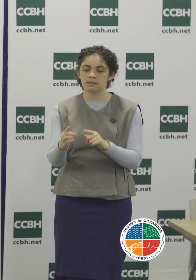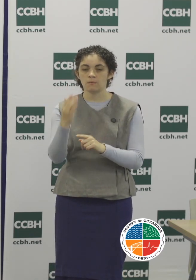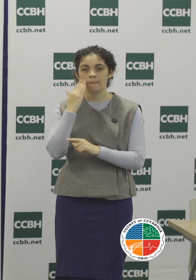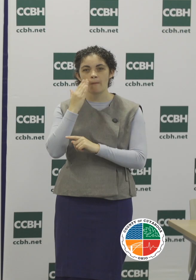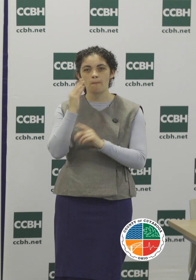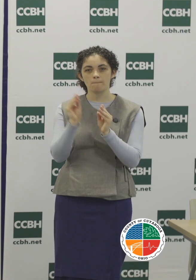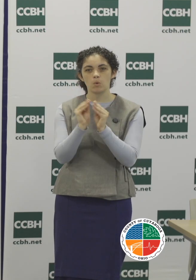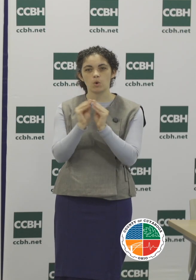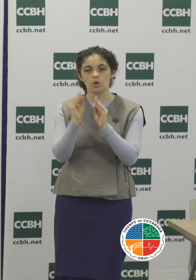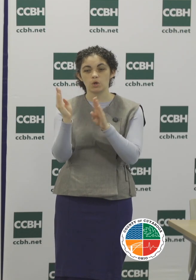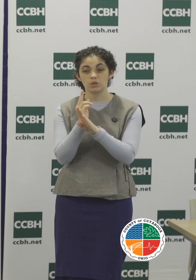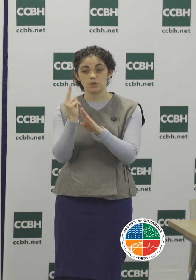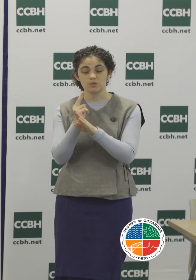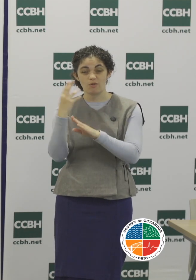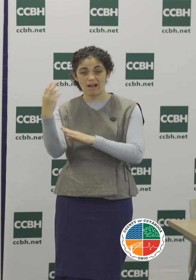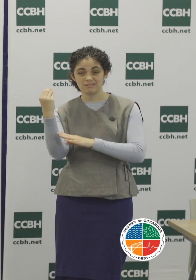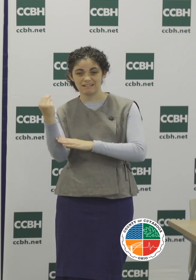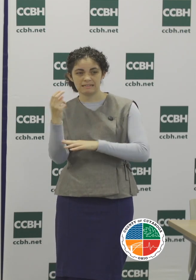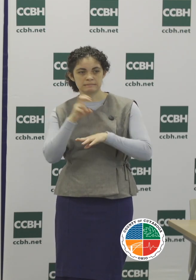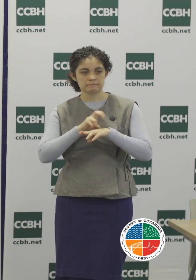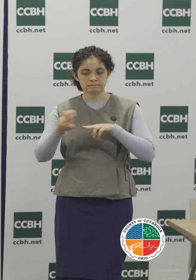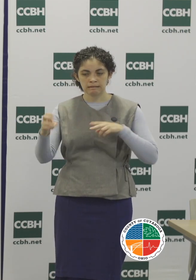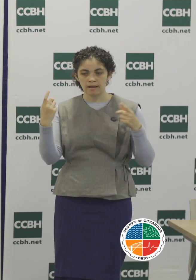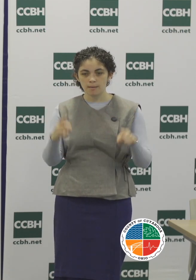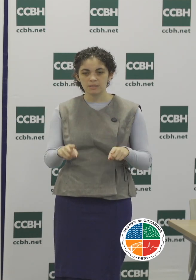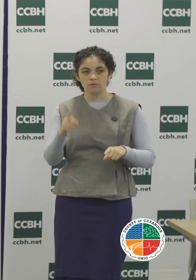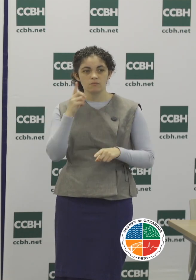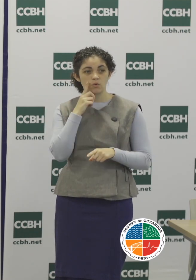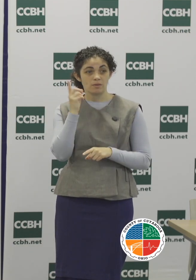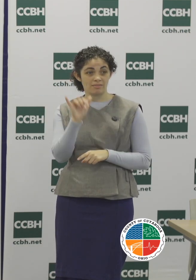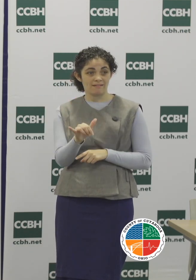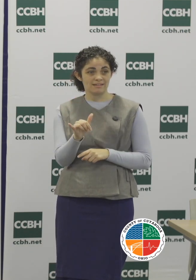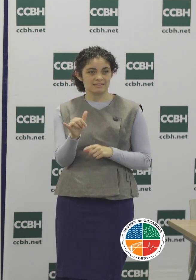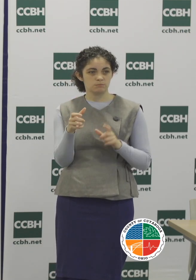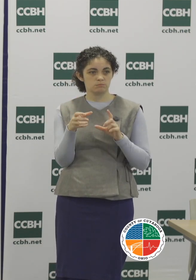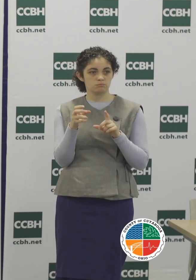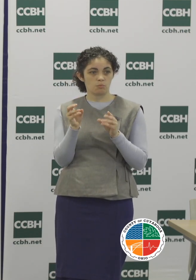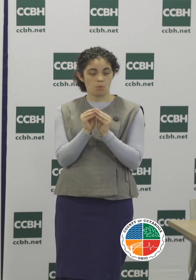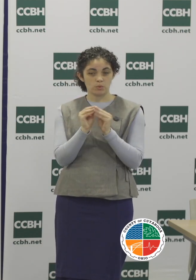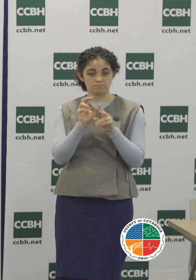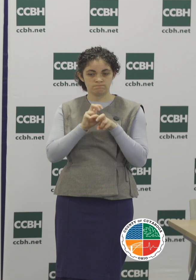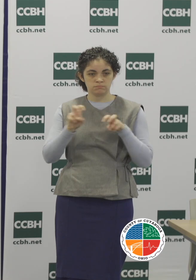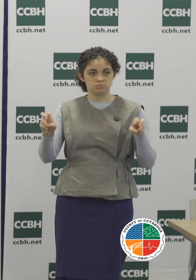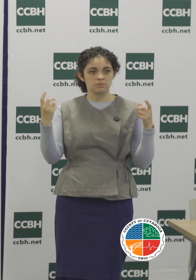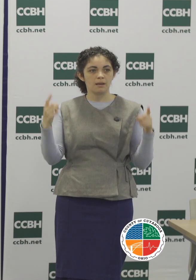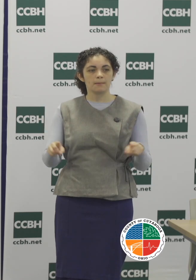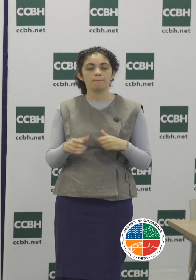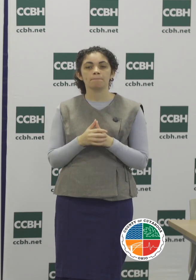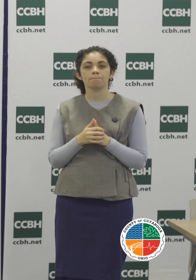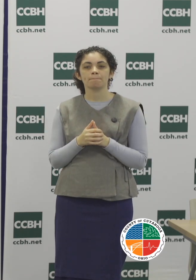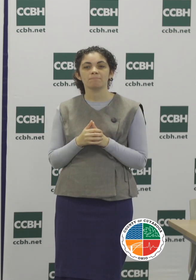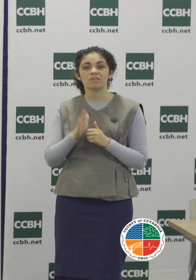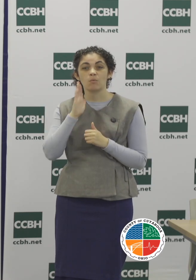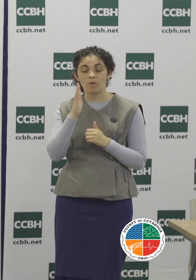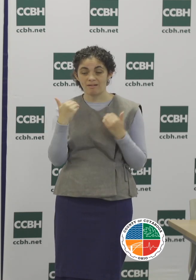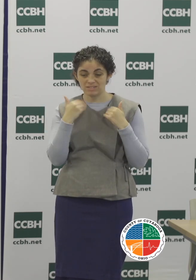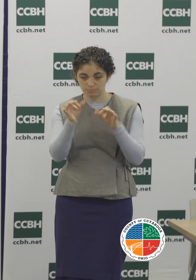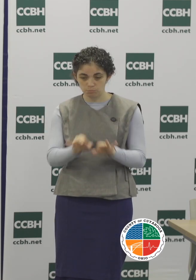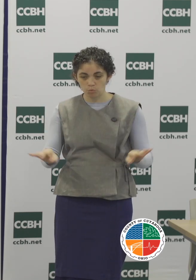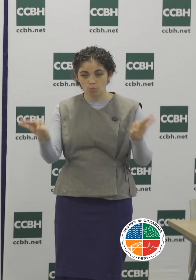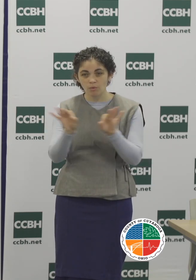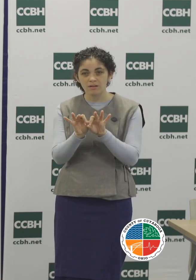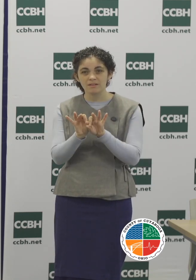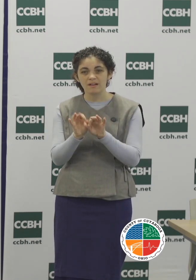more use of outdoor settings during the summer for seating to expand seating capacity. But it will be important that